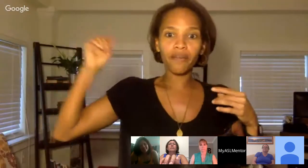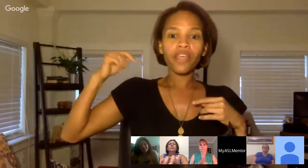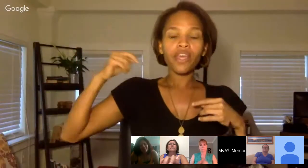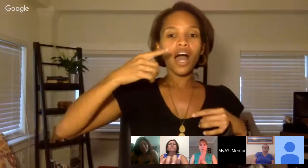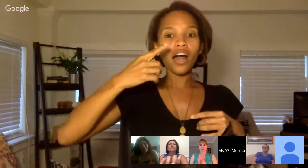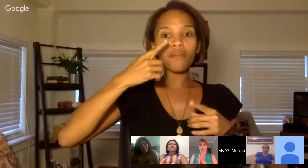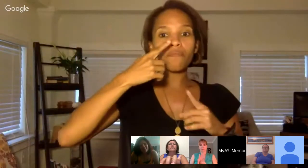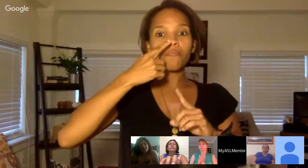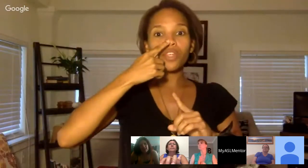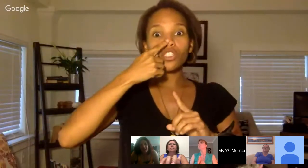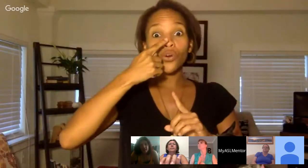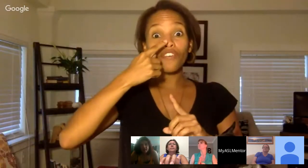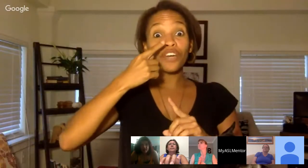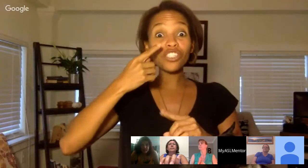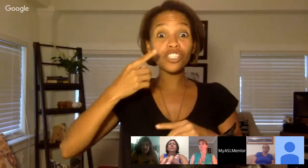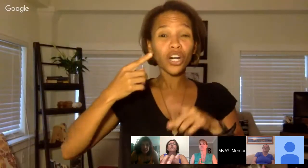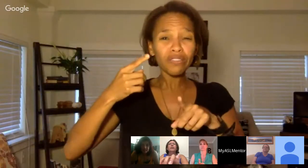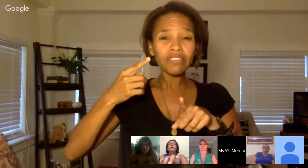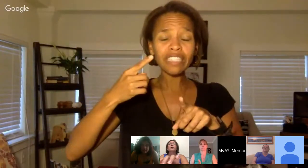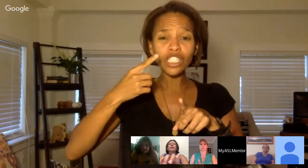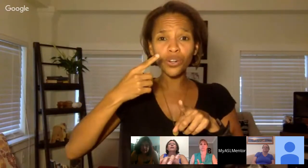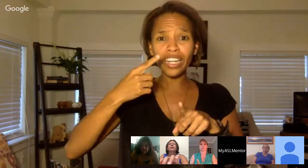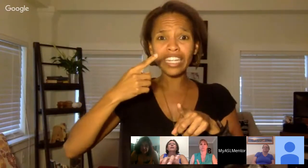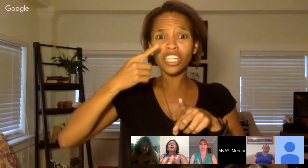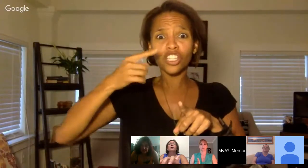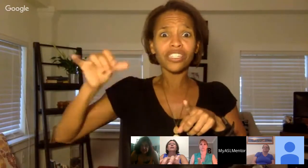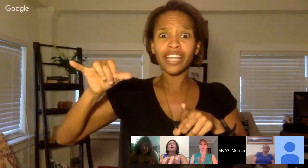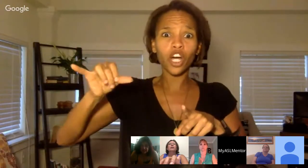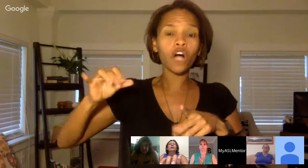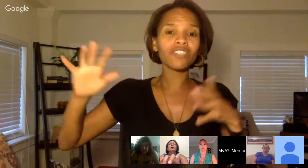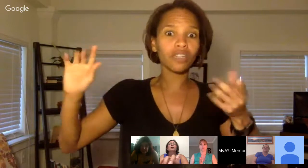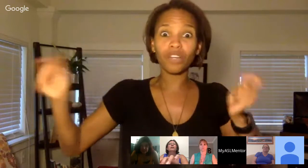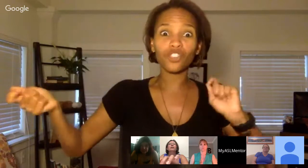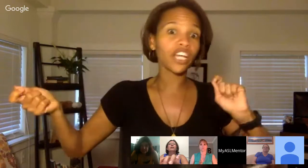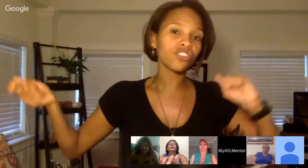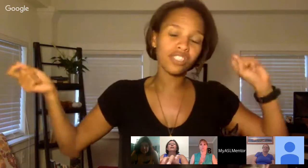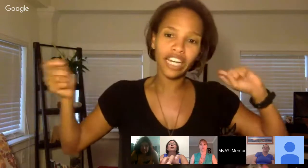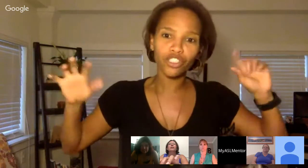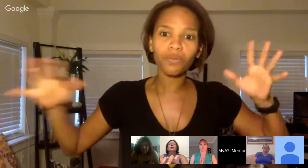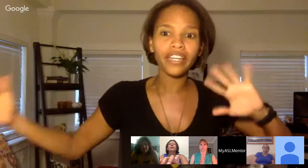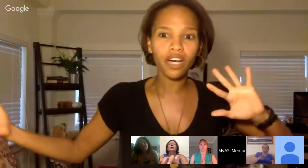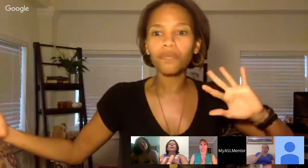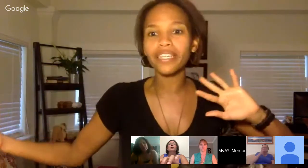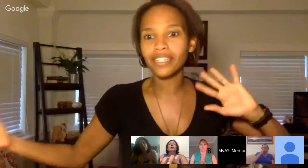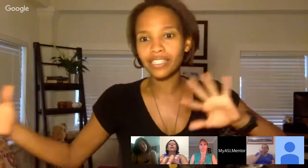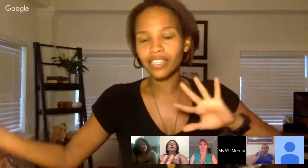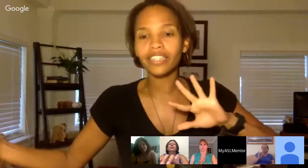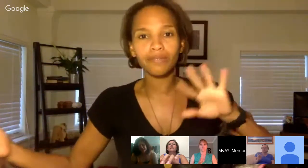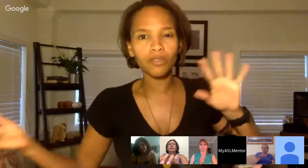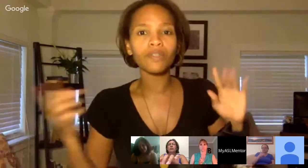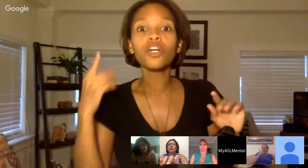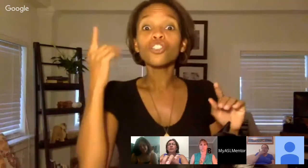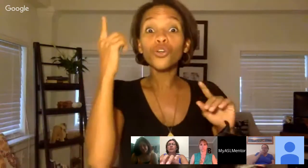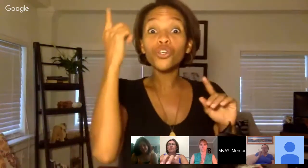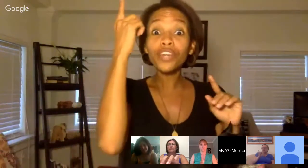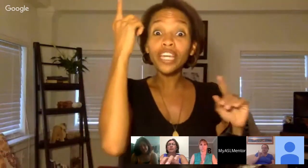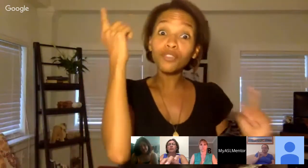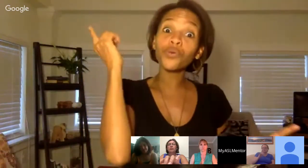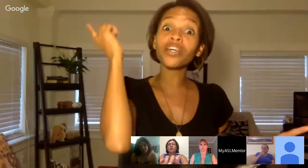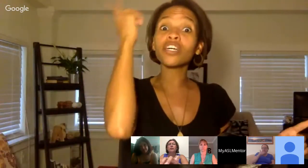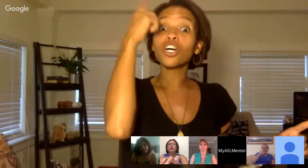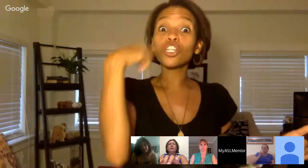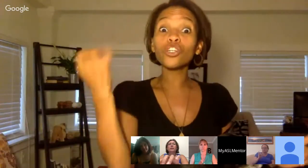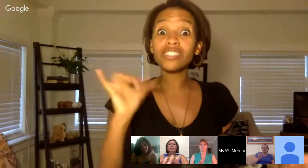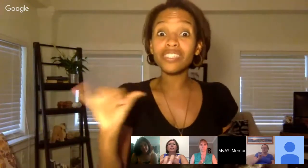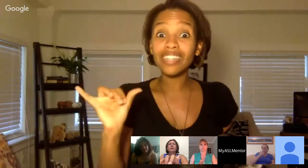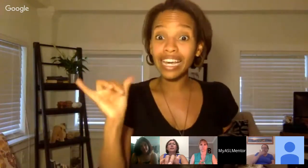I am. So if we just go, oh, he's shortcutting it to looks like, all of a sudden we change the sign to a place that's acceptable. So you keep